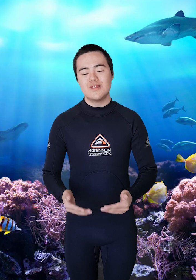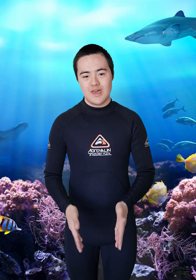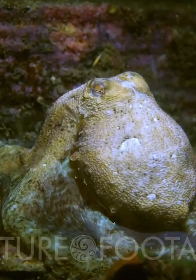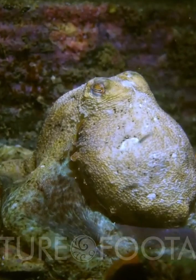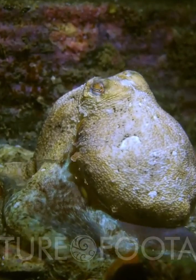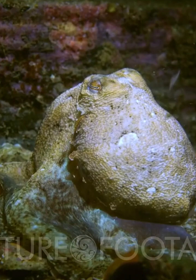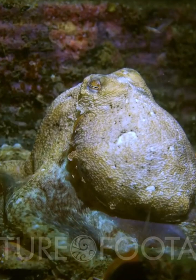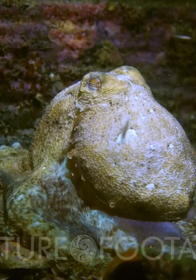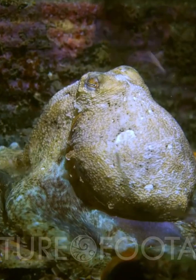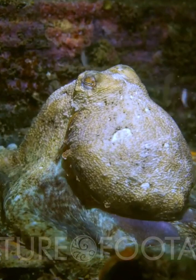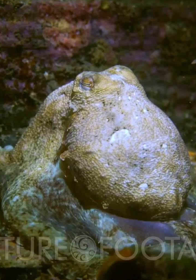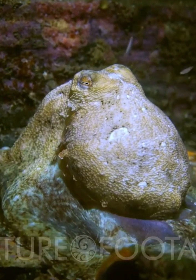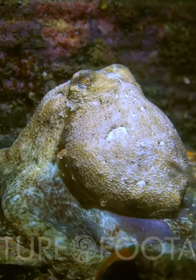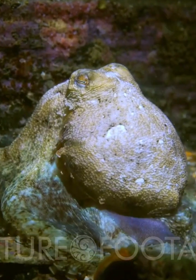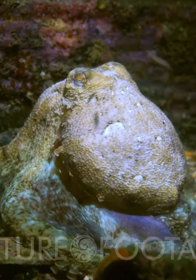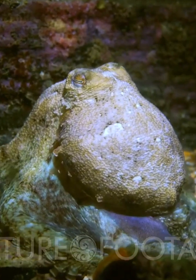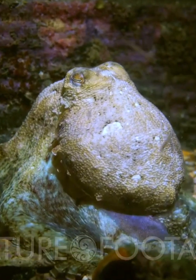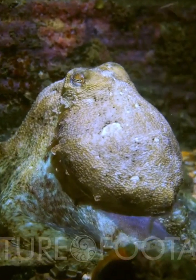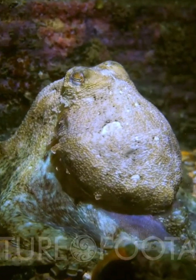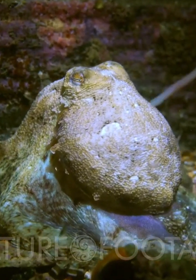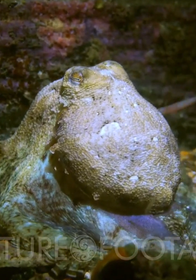escape predators, but it can